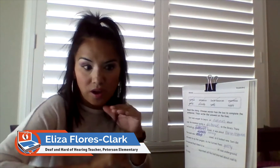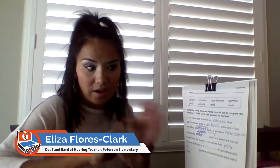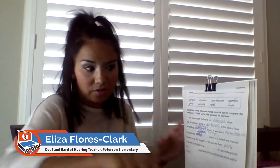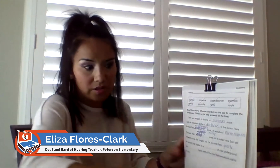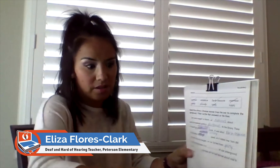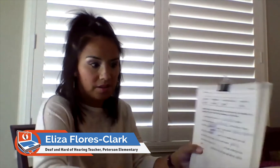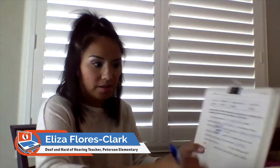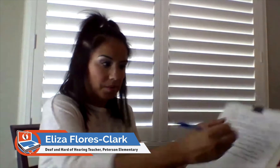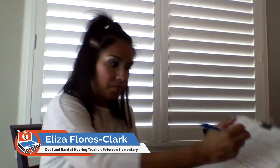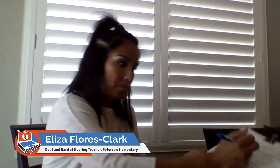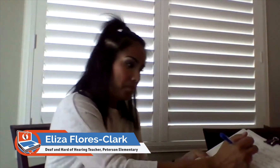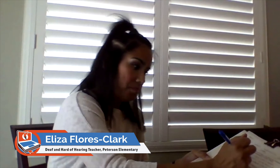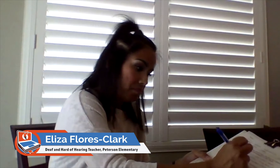ground.